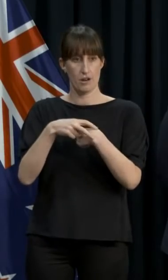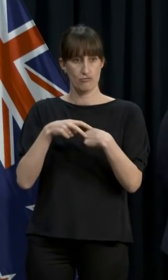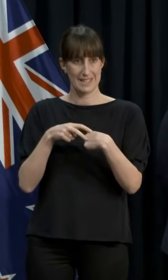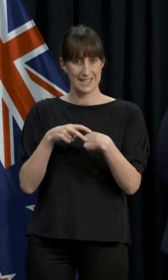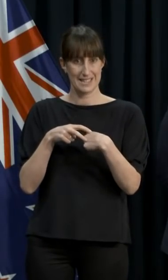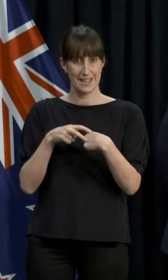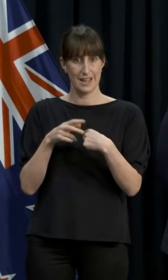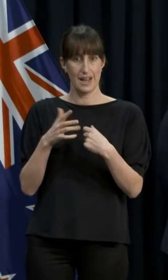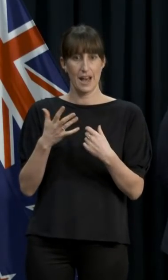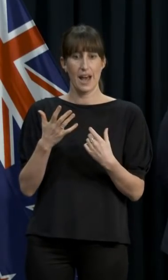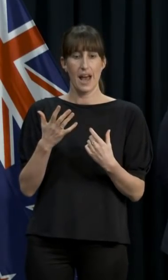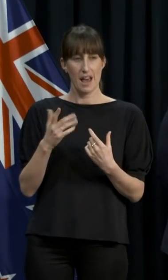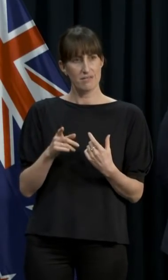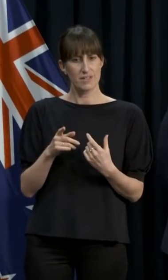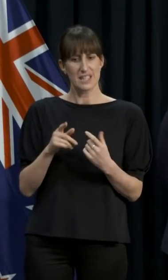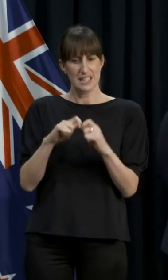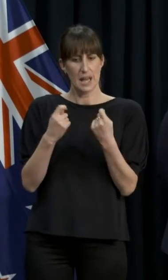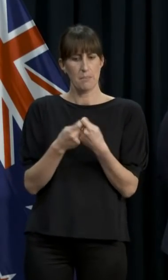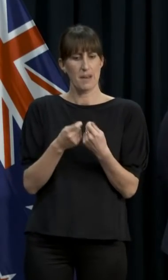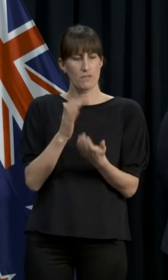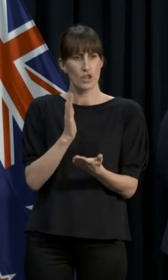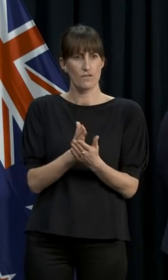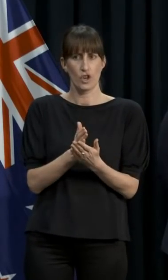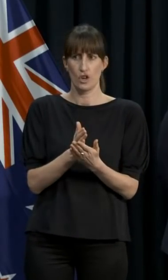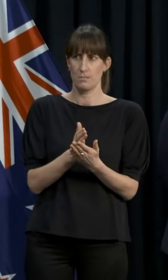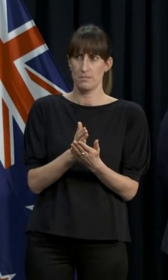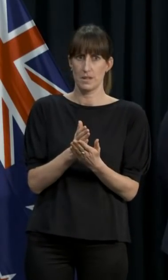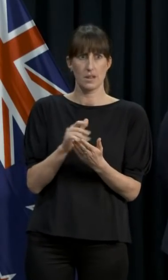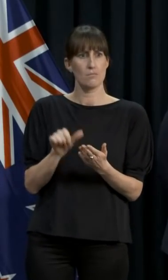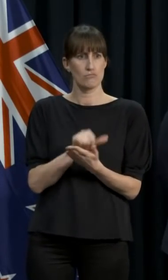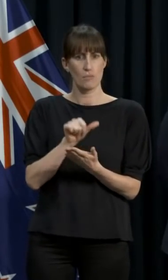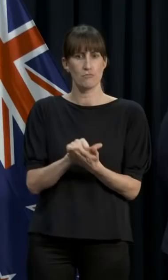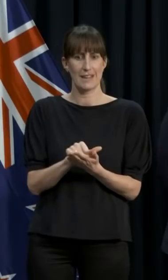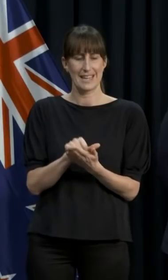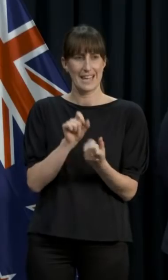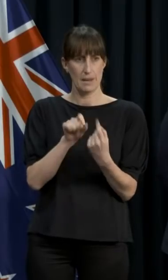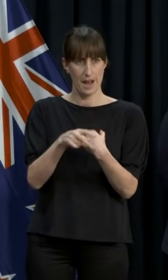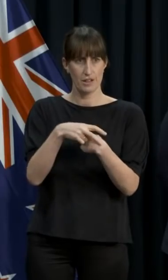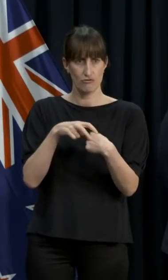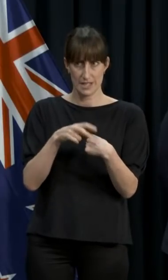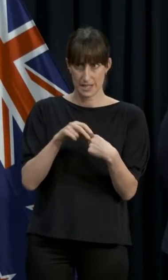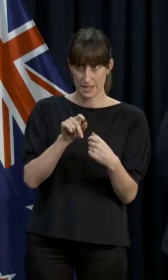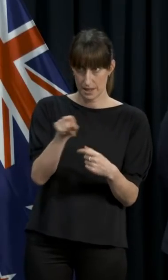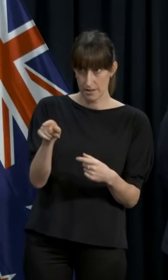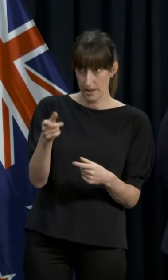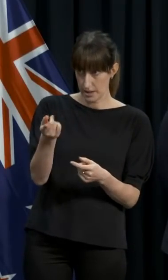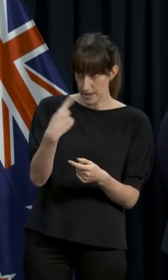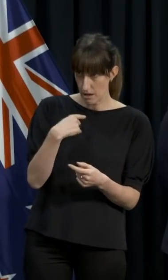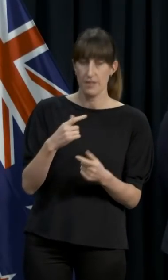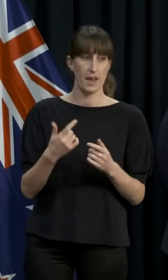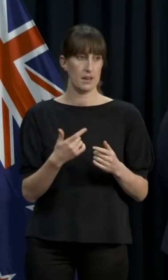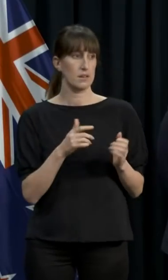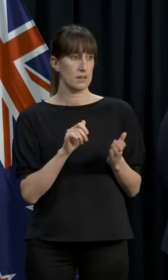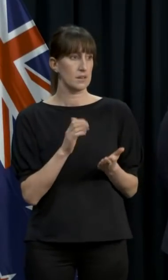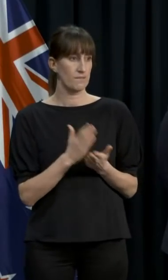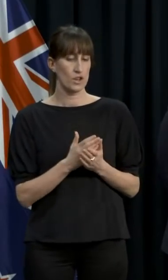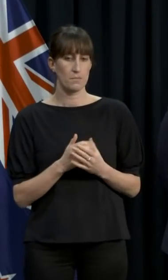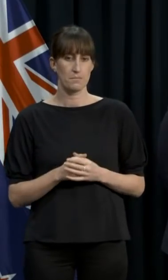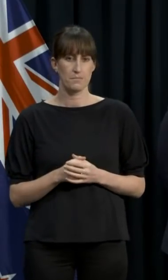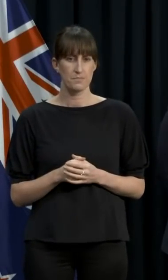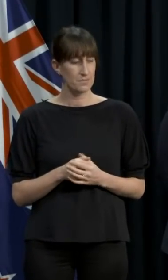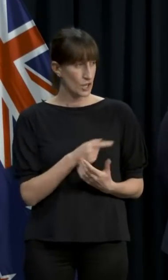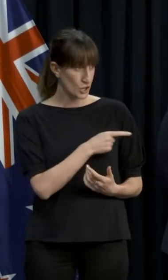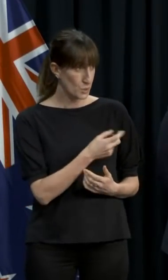In a well-established process, the team had confirmed what the appropriate email address was to send the information to. Thank you. Disappointed that it ended